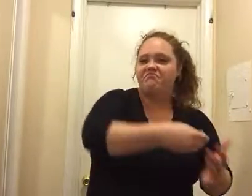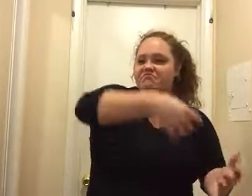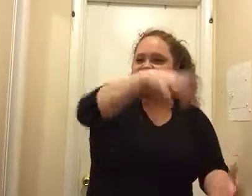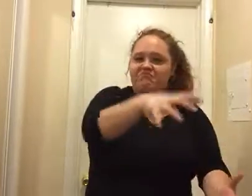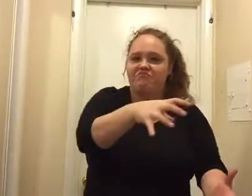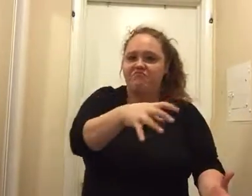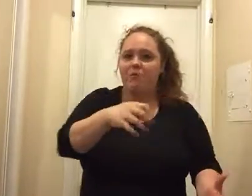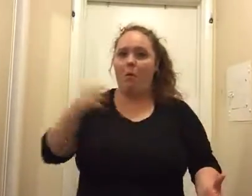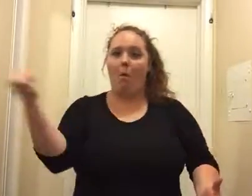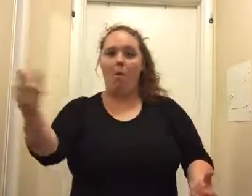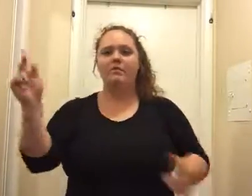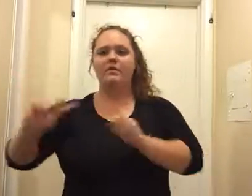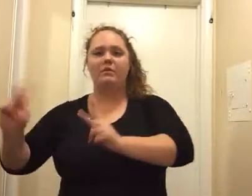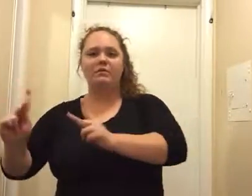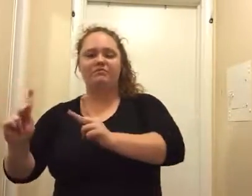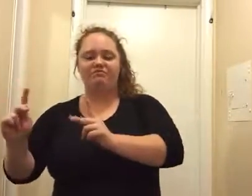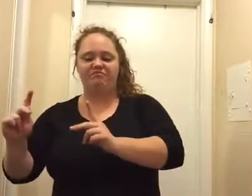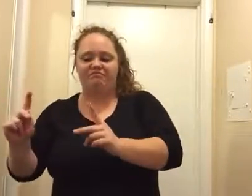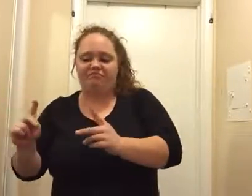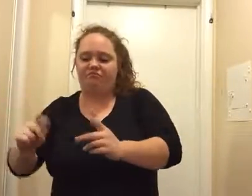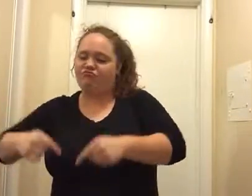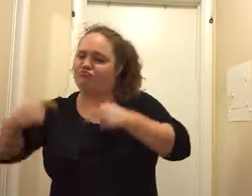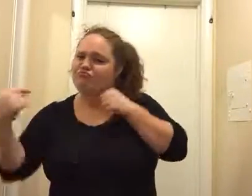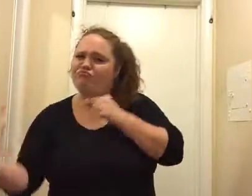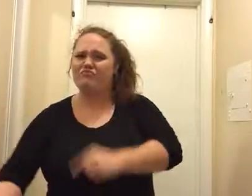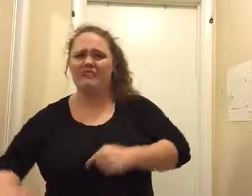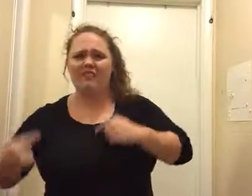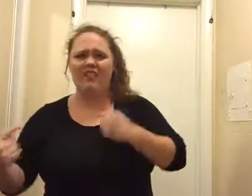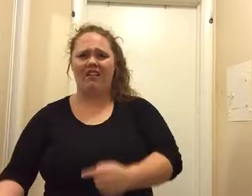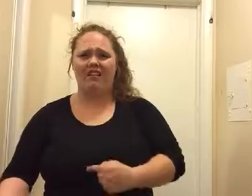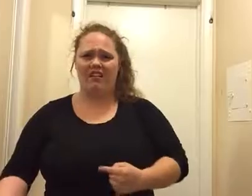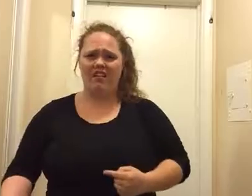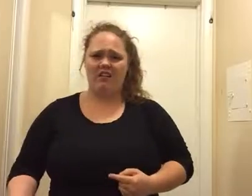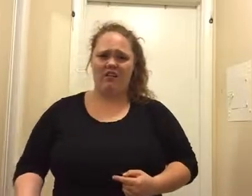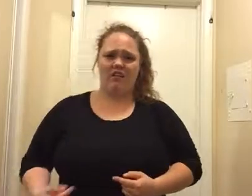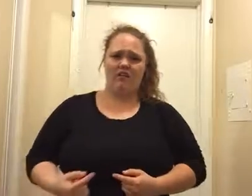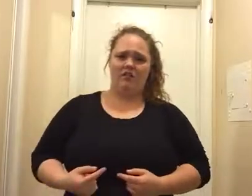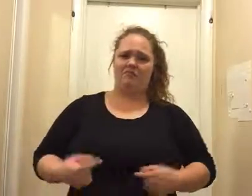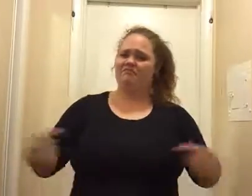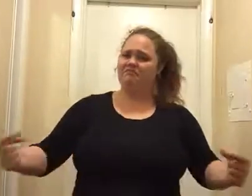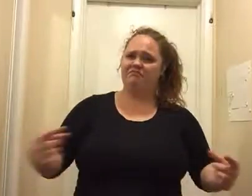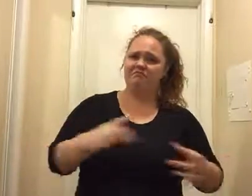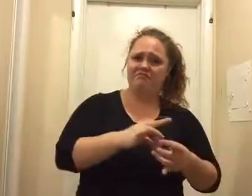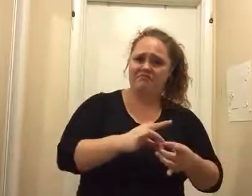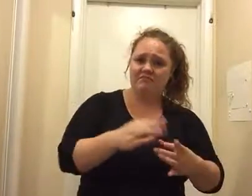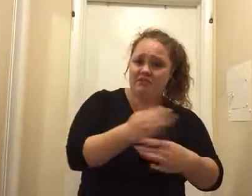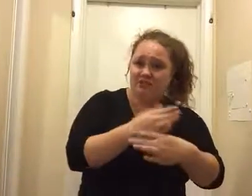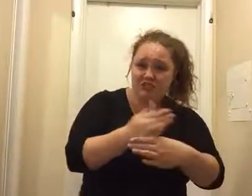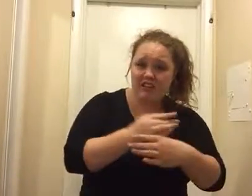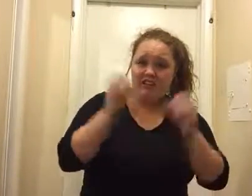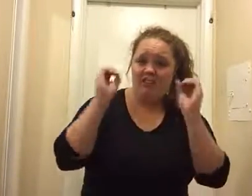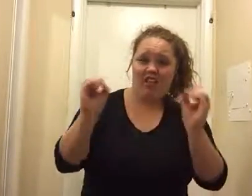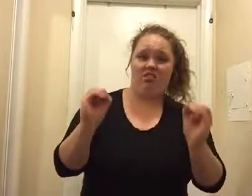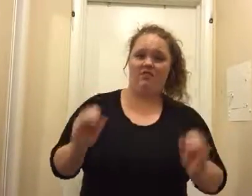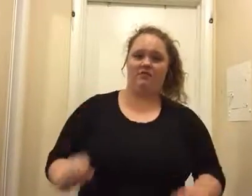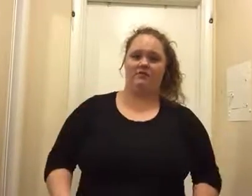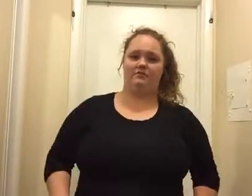Washington flourished, but the people did not share in its wealth. Politicians